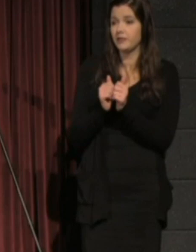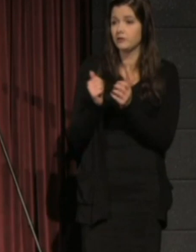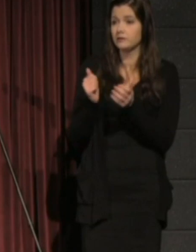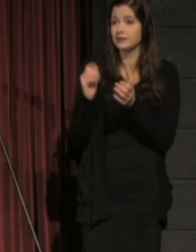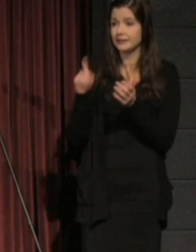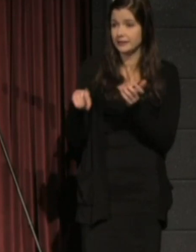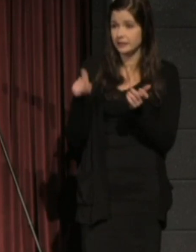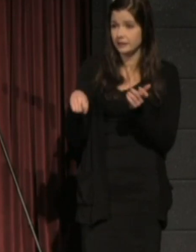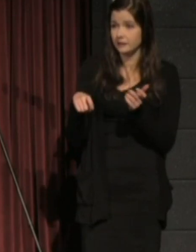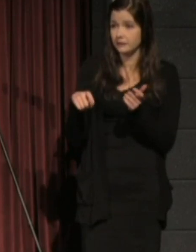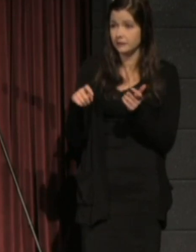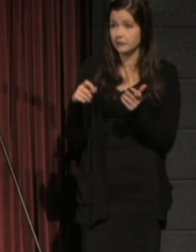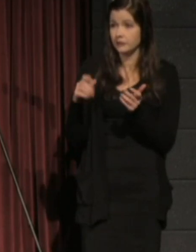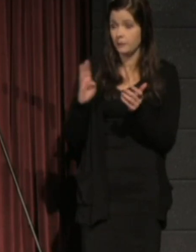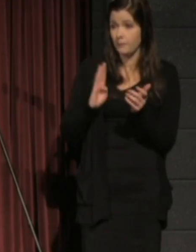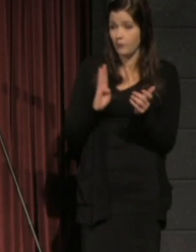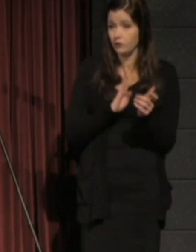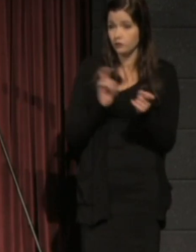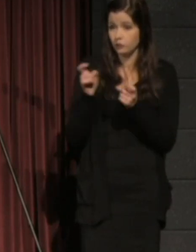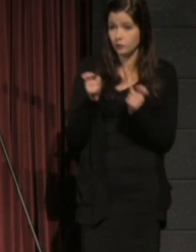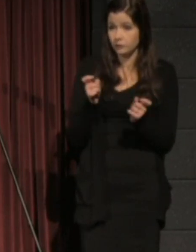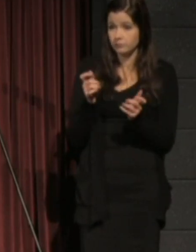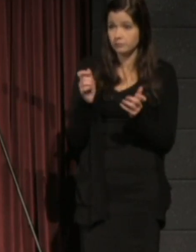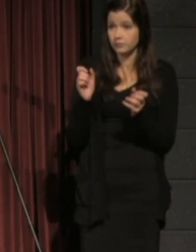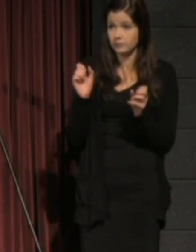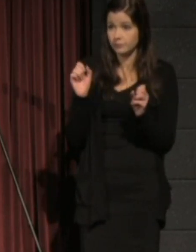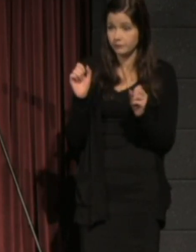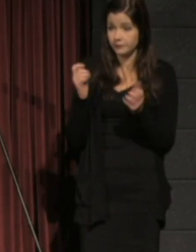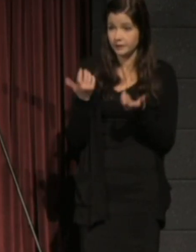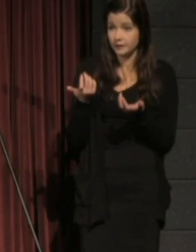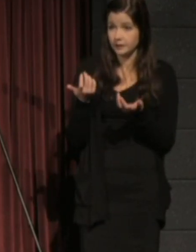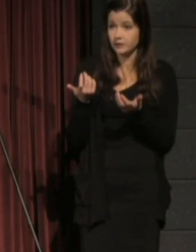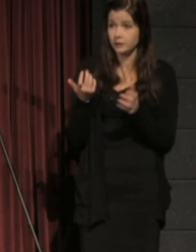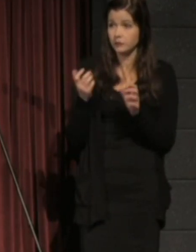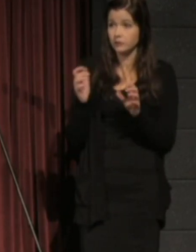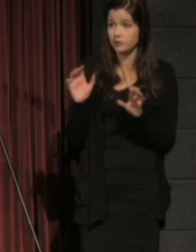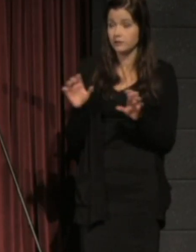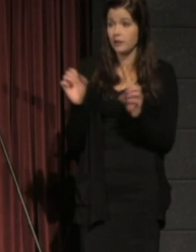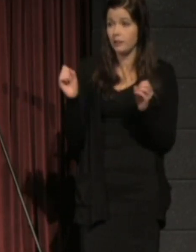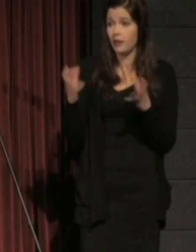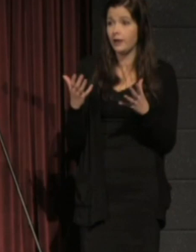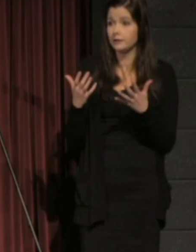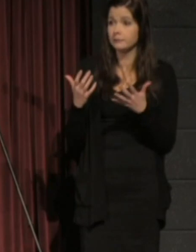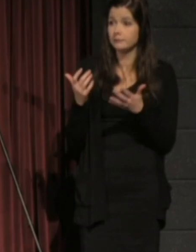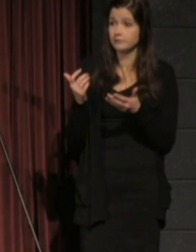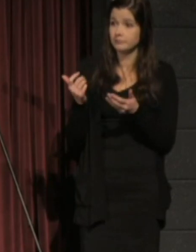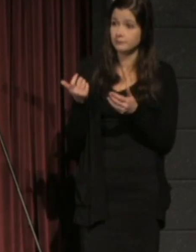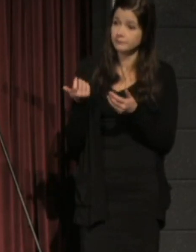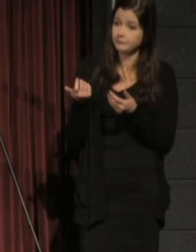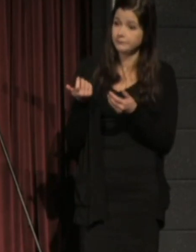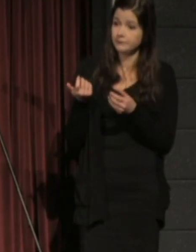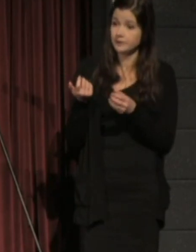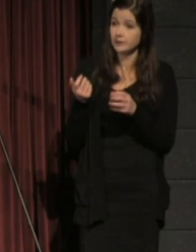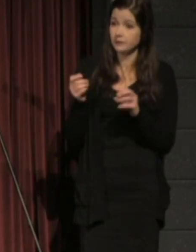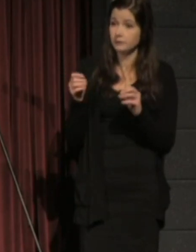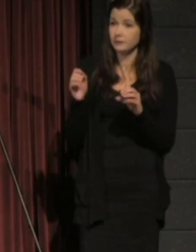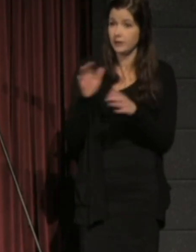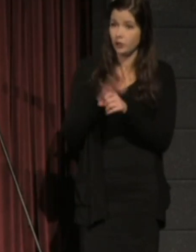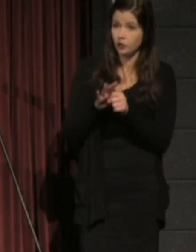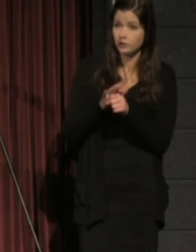of directors is committed to good stewardship, and they work hard to direct support to the areas of the greatest financial